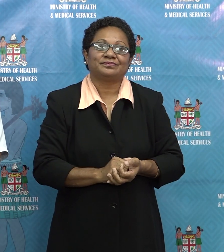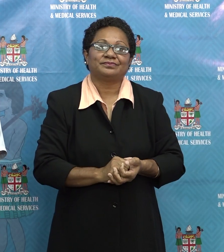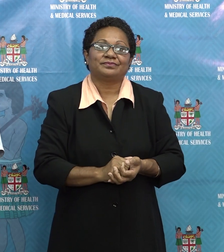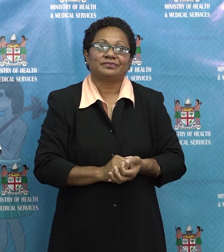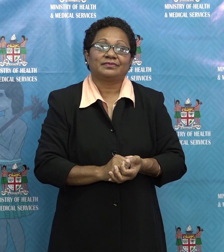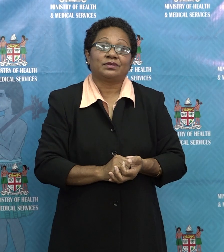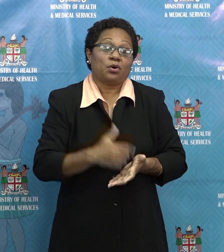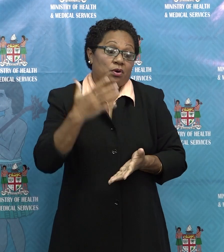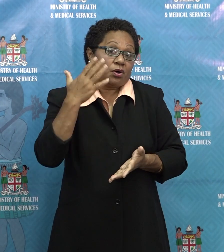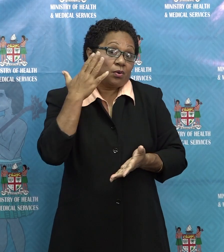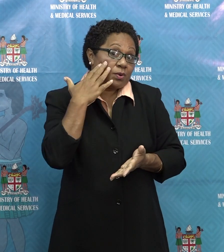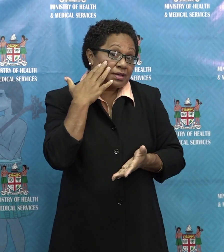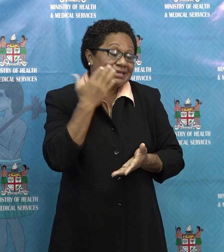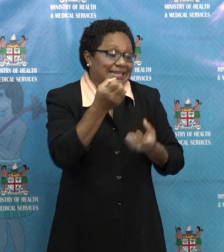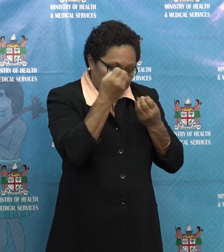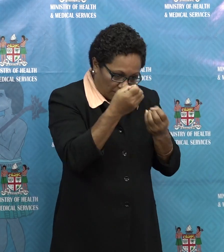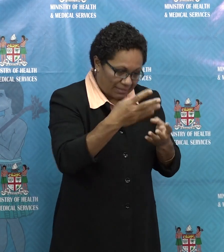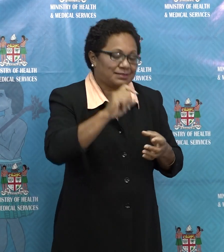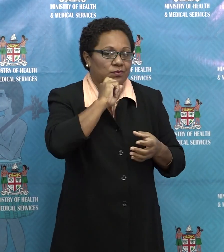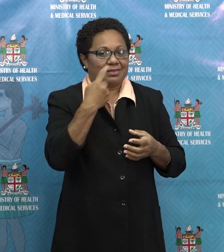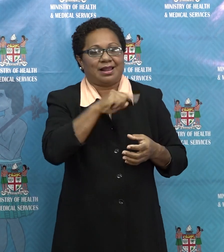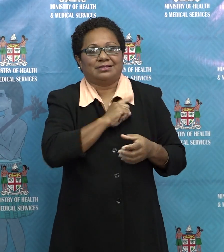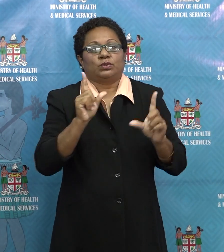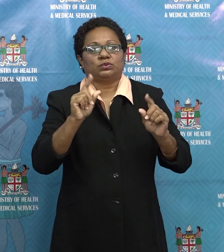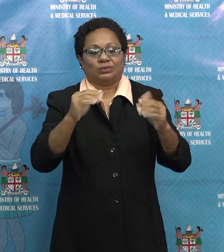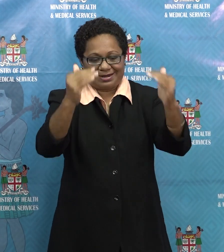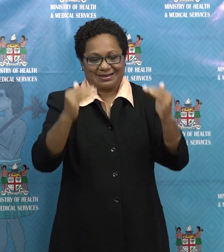in a different direction, we will tell you.